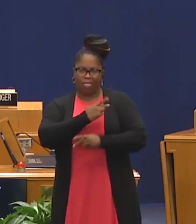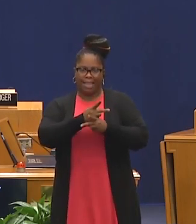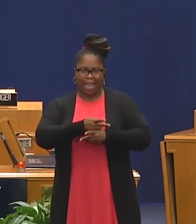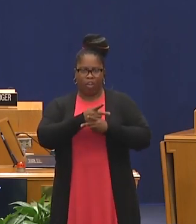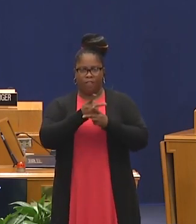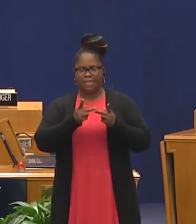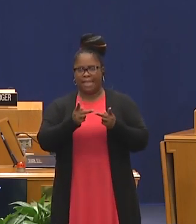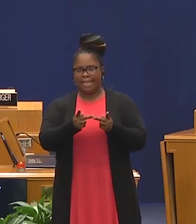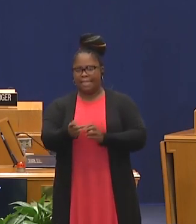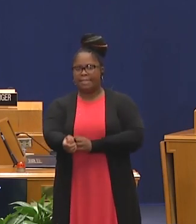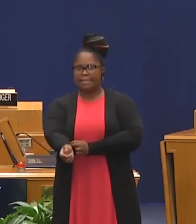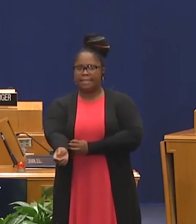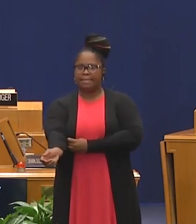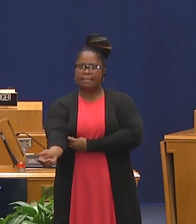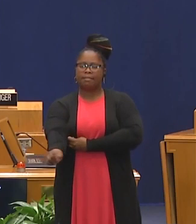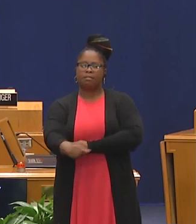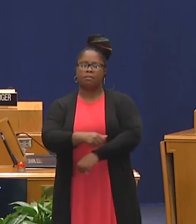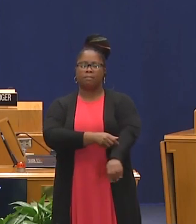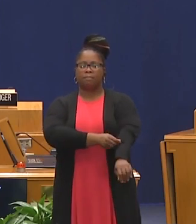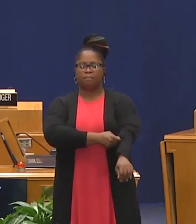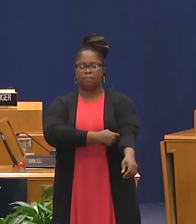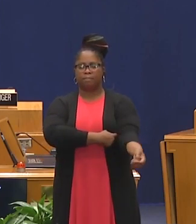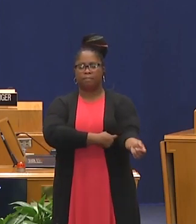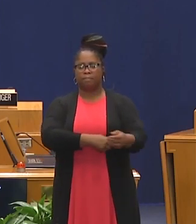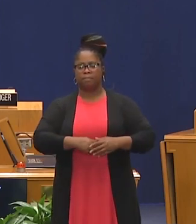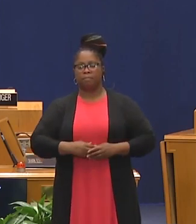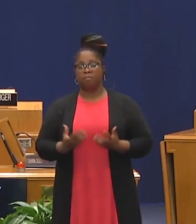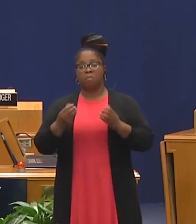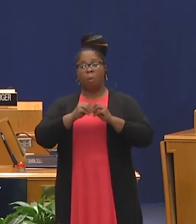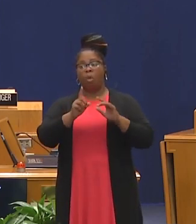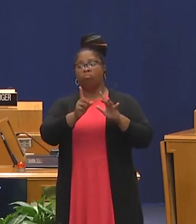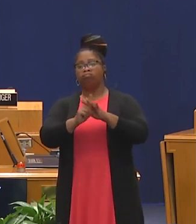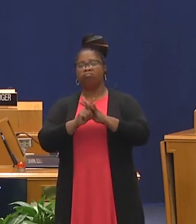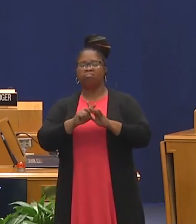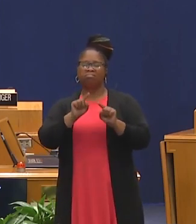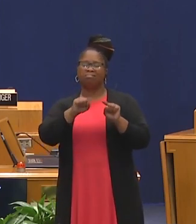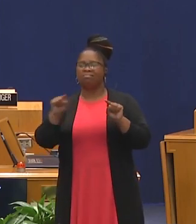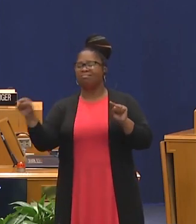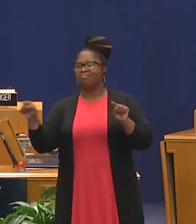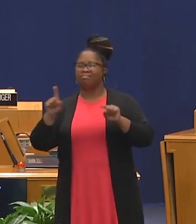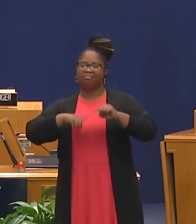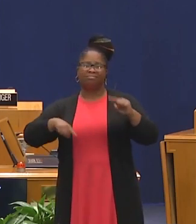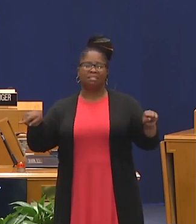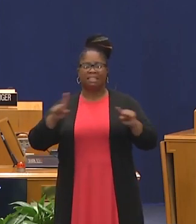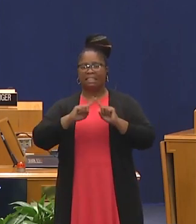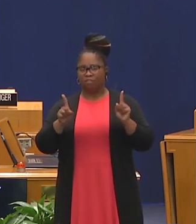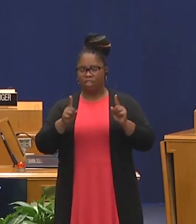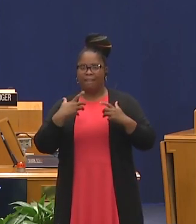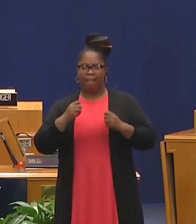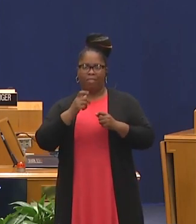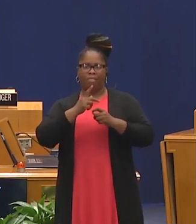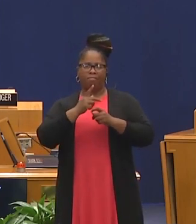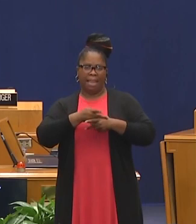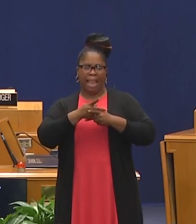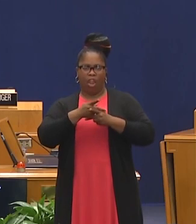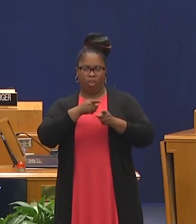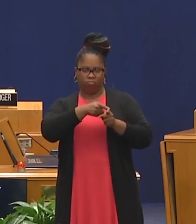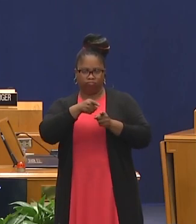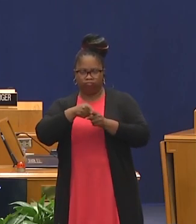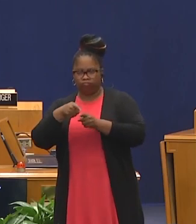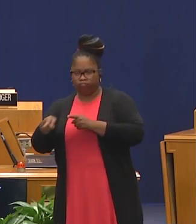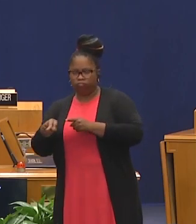are scattered amongst many different healthcare occupations. The cases come from 26